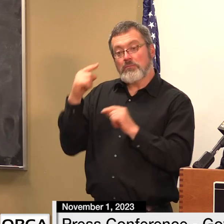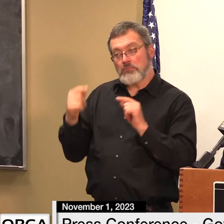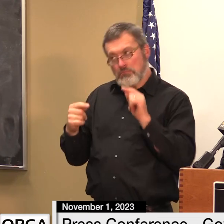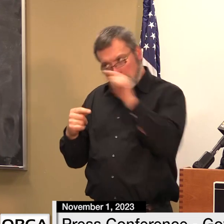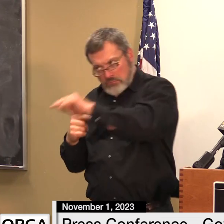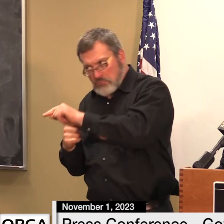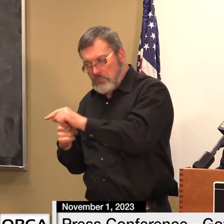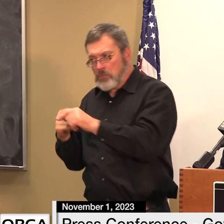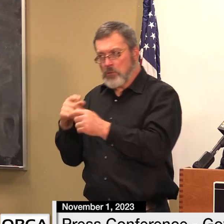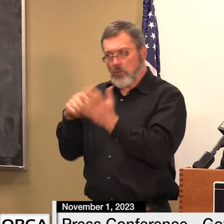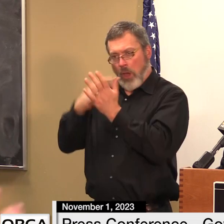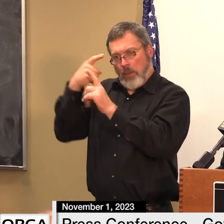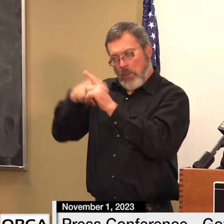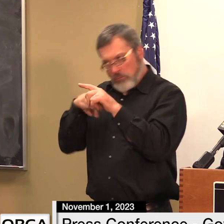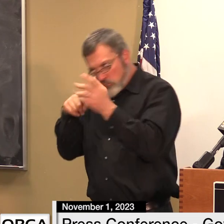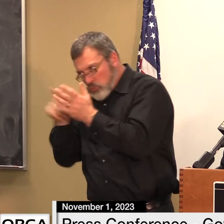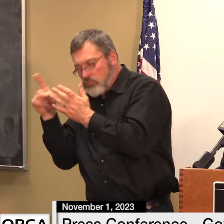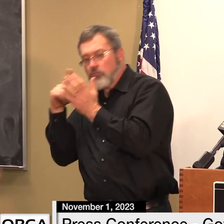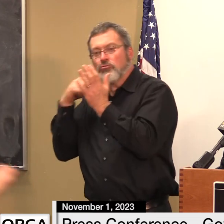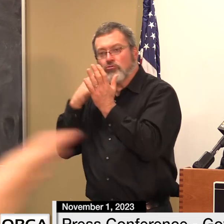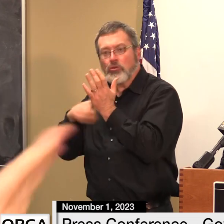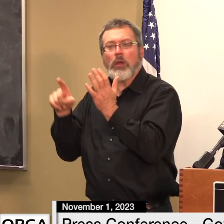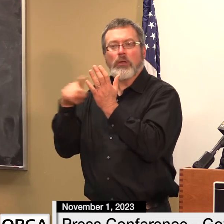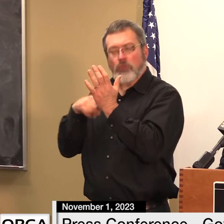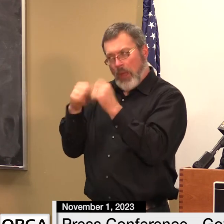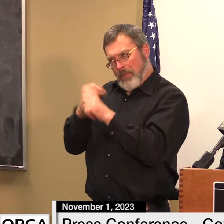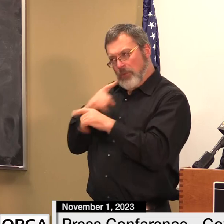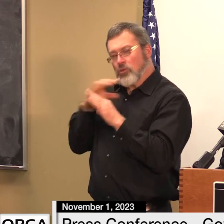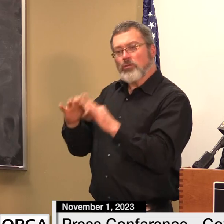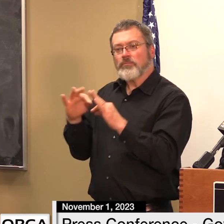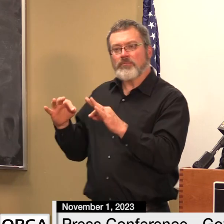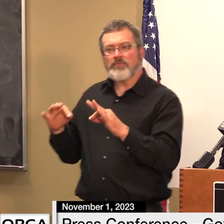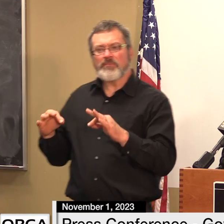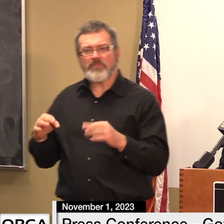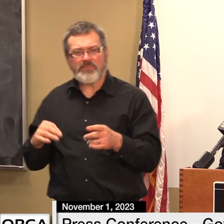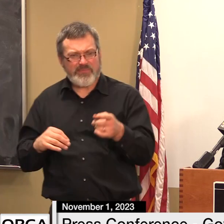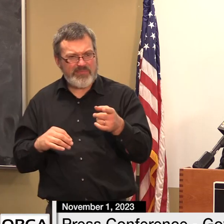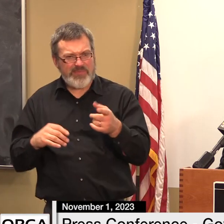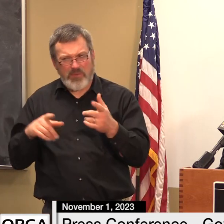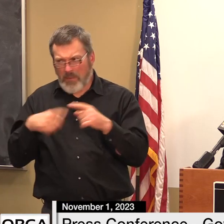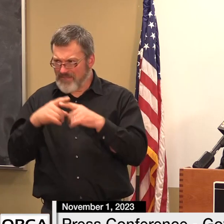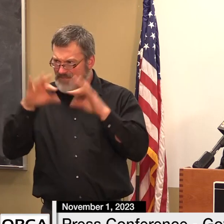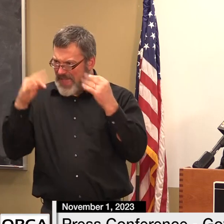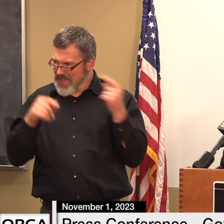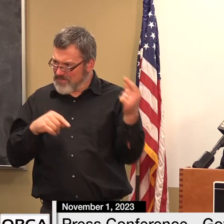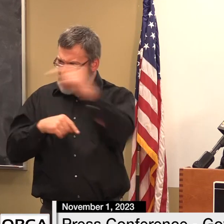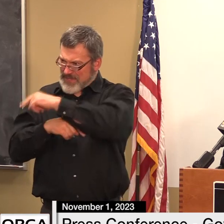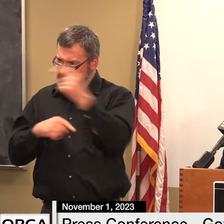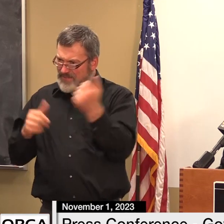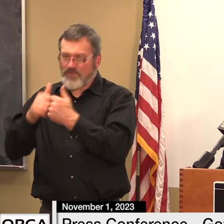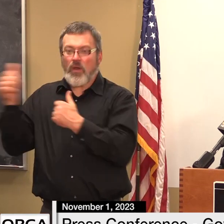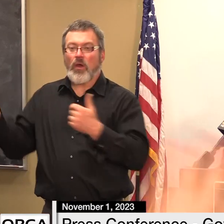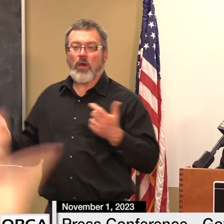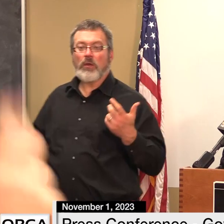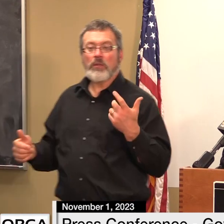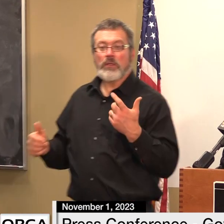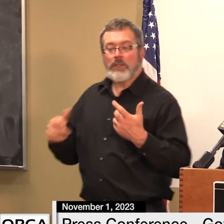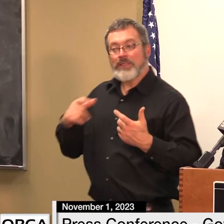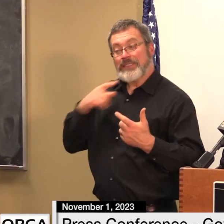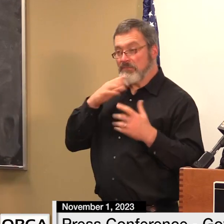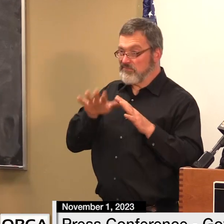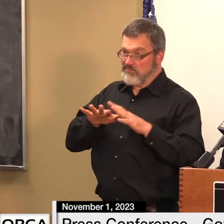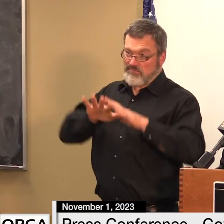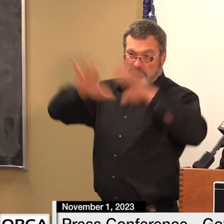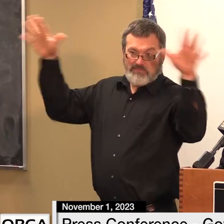and make sure that they're getting the services that they need. How far away from their families to visit? They could be anywhere in the United States. There's a program as far